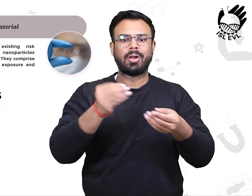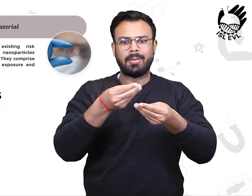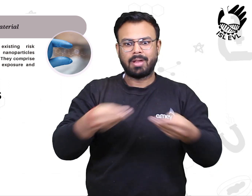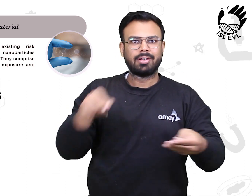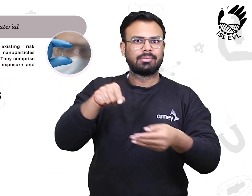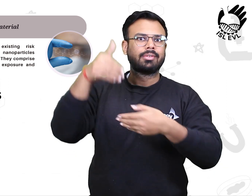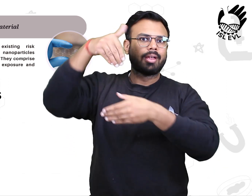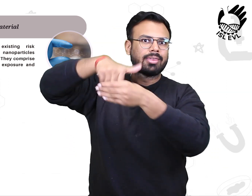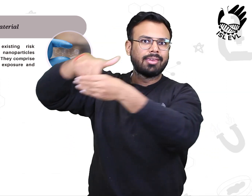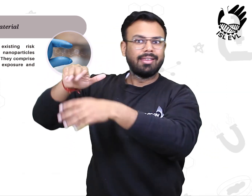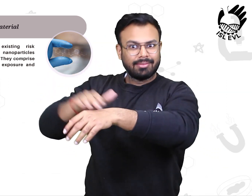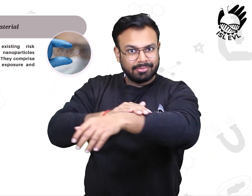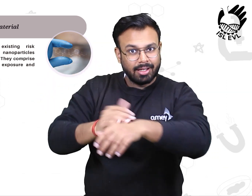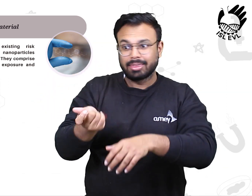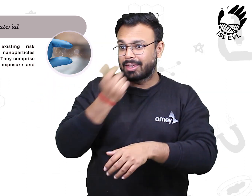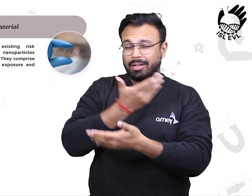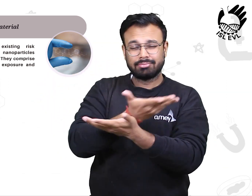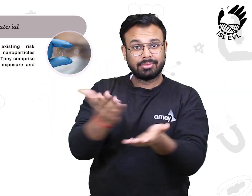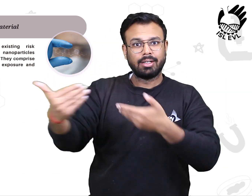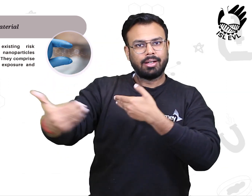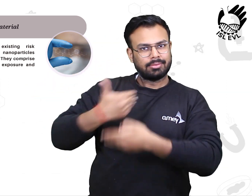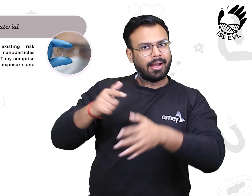Risk posed by nanomaterial.